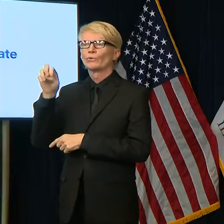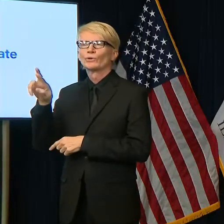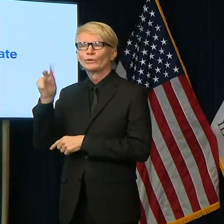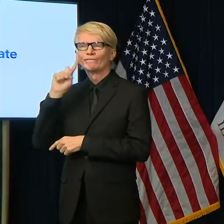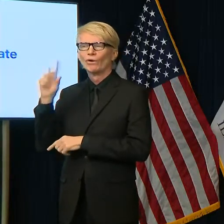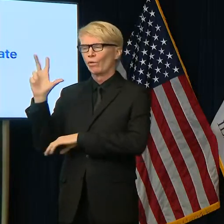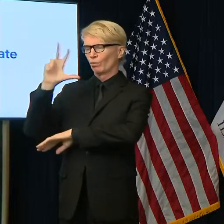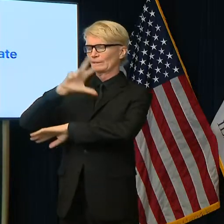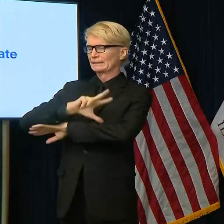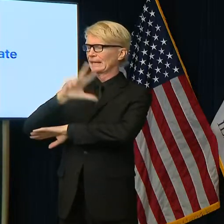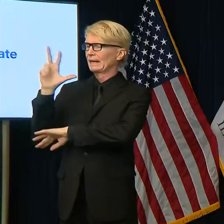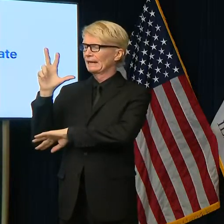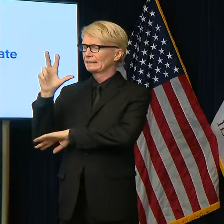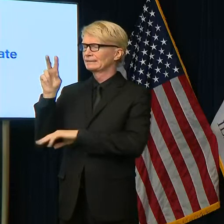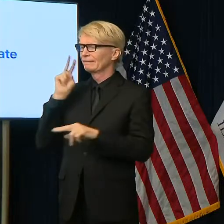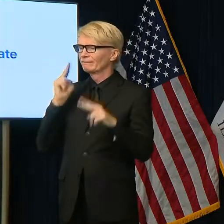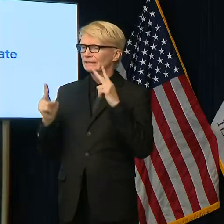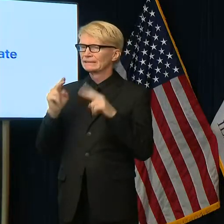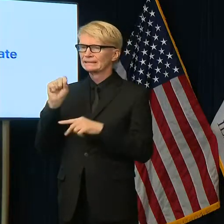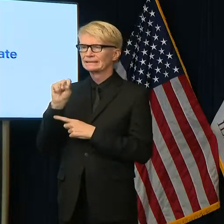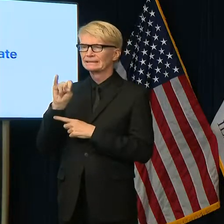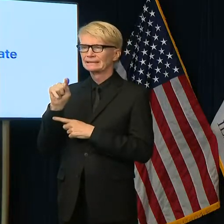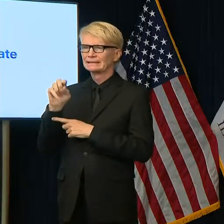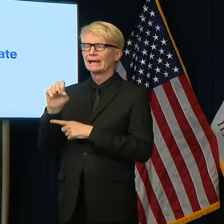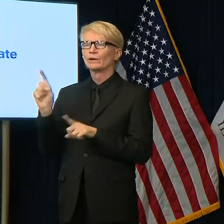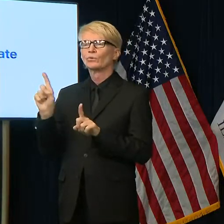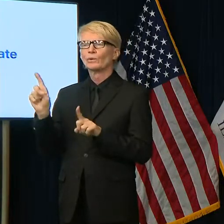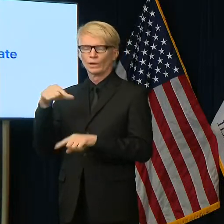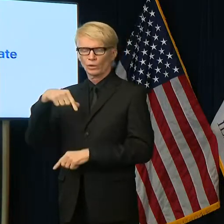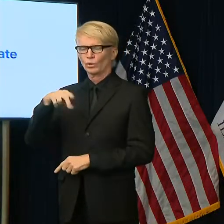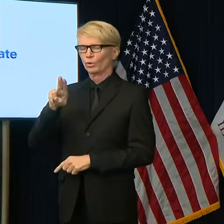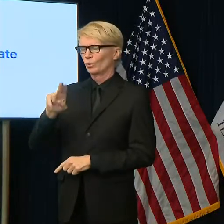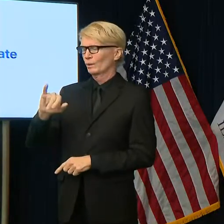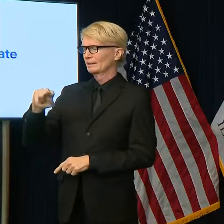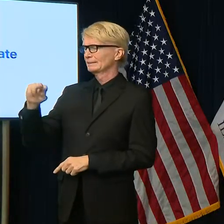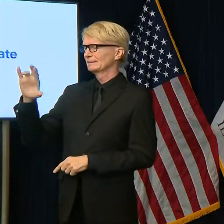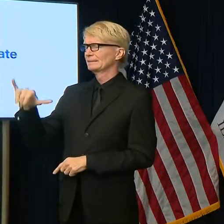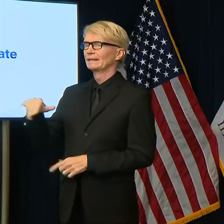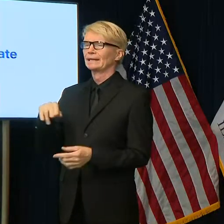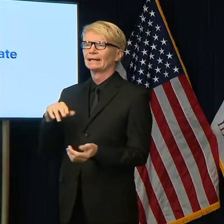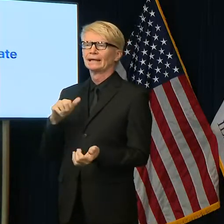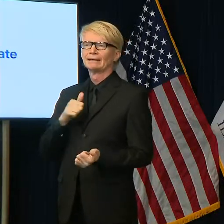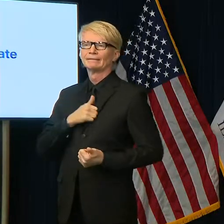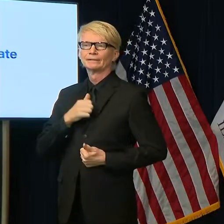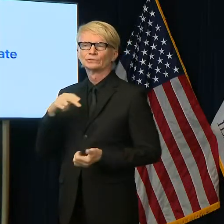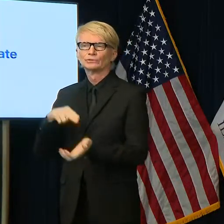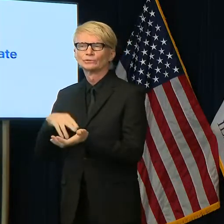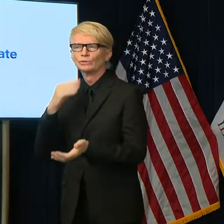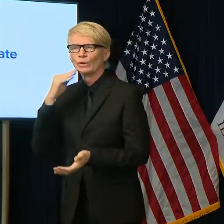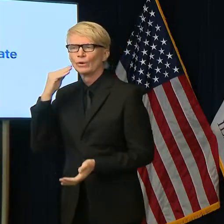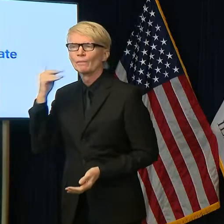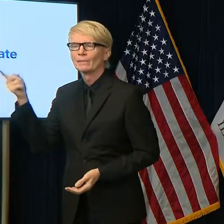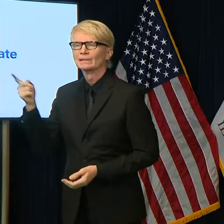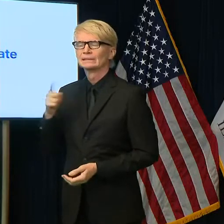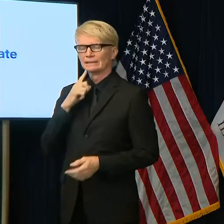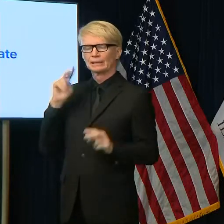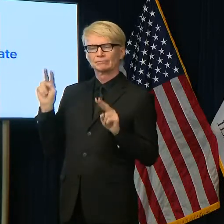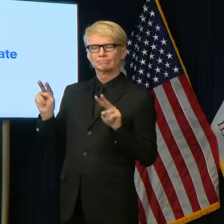when Legionnaires broke out in Quincy. It took your administration 12 or 13 days to get